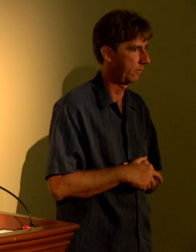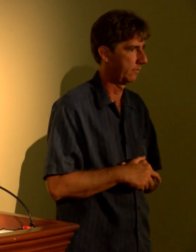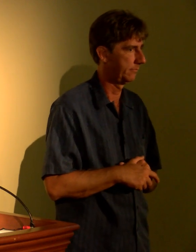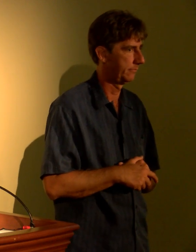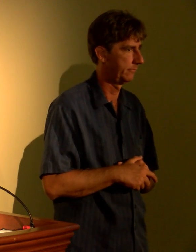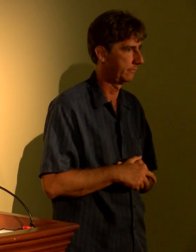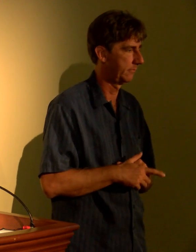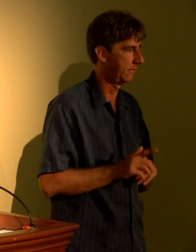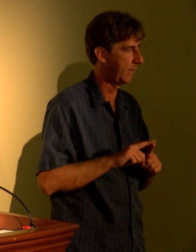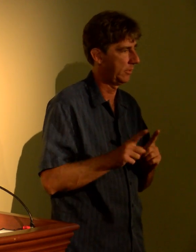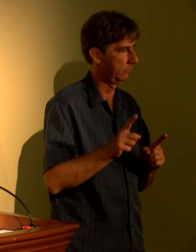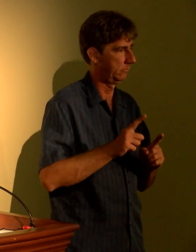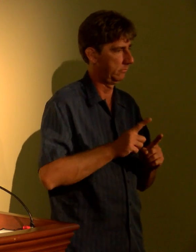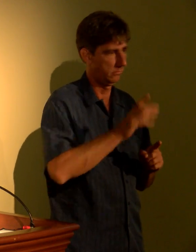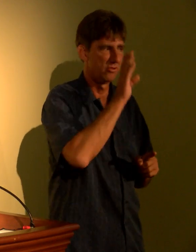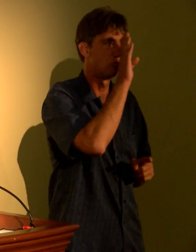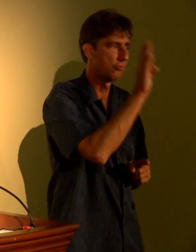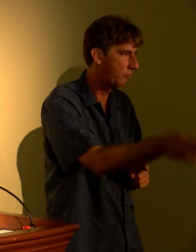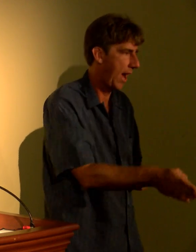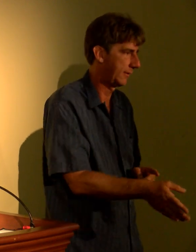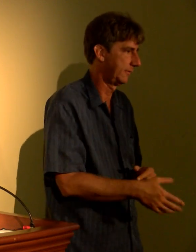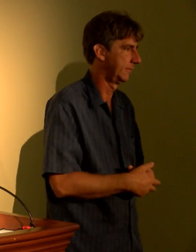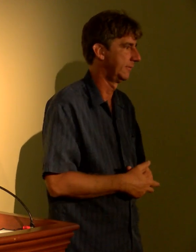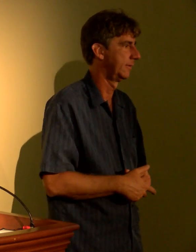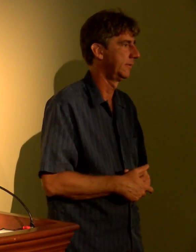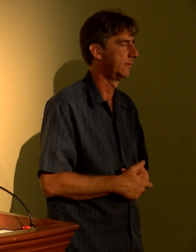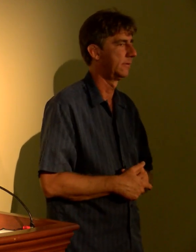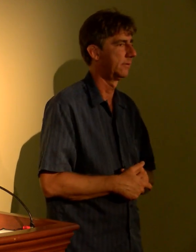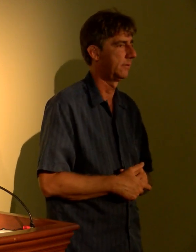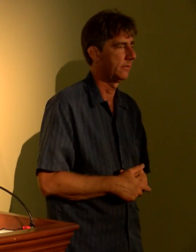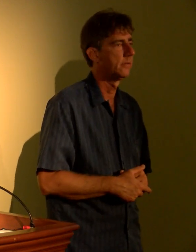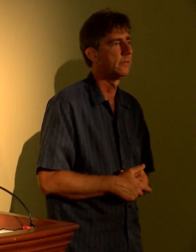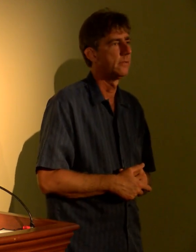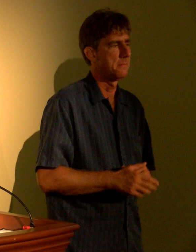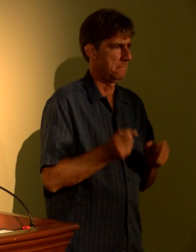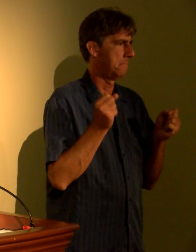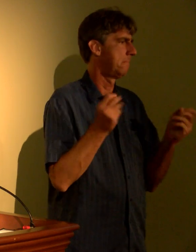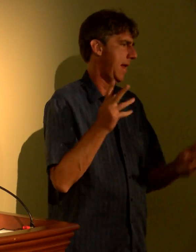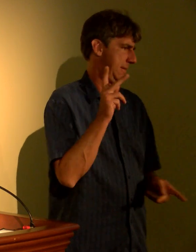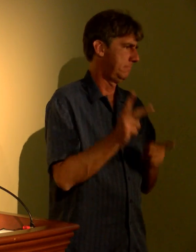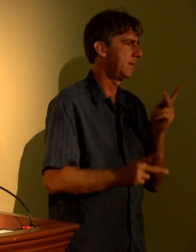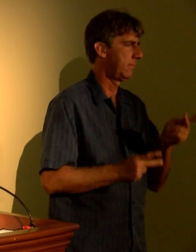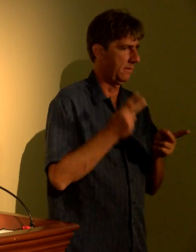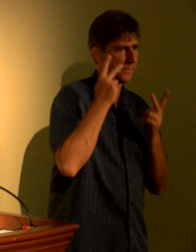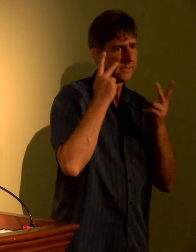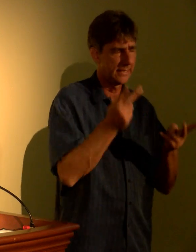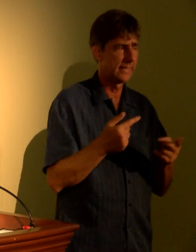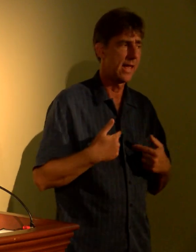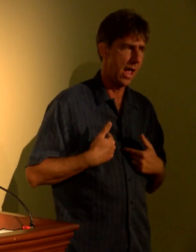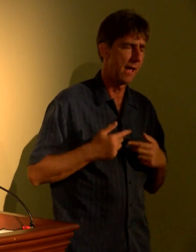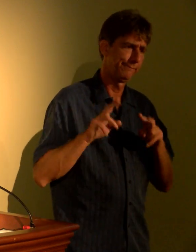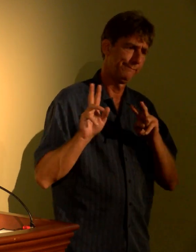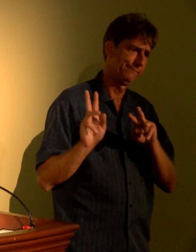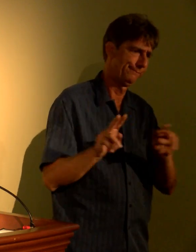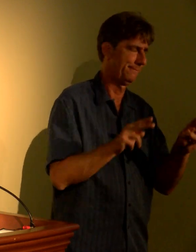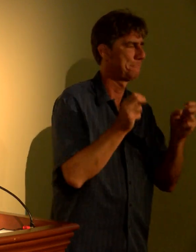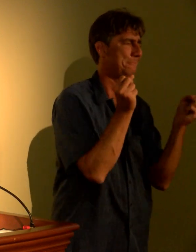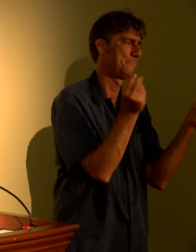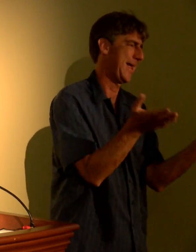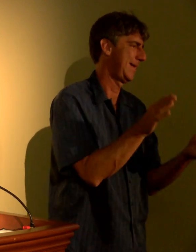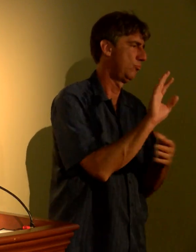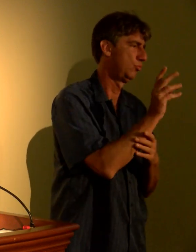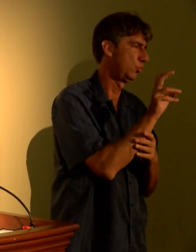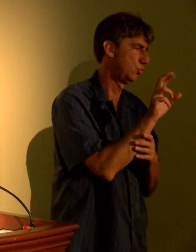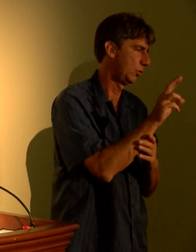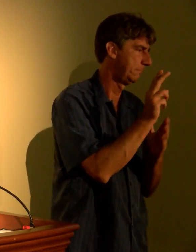incredibly forthright and direct. And also, a lot of people have seen, and I tend to agree, I've seen so many Brewsters, there's